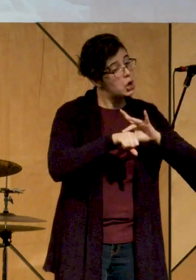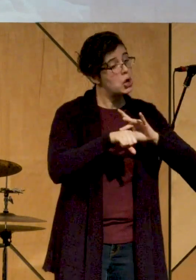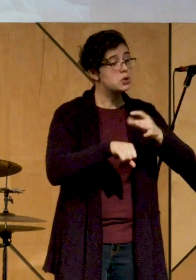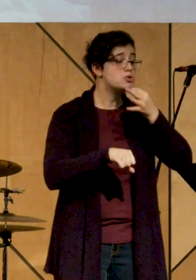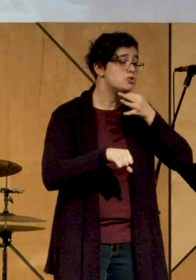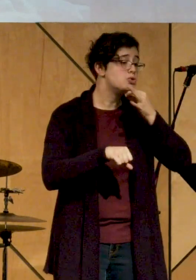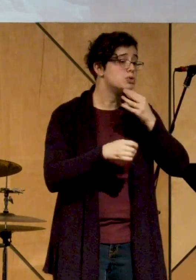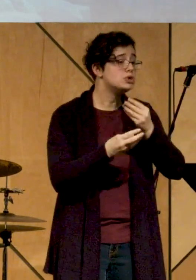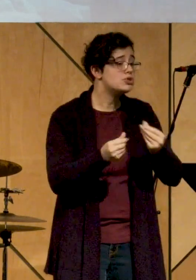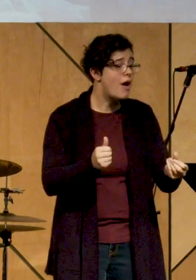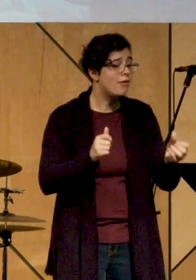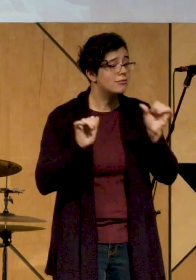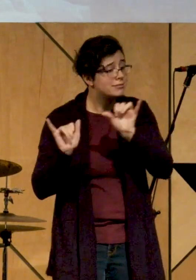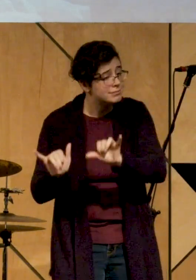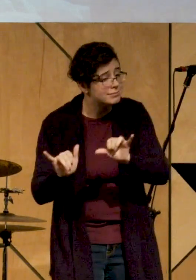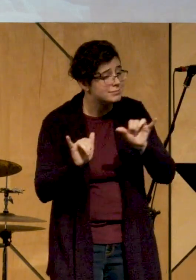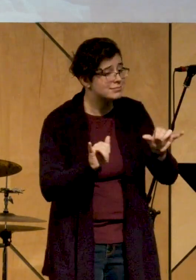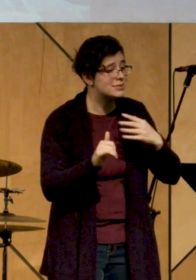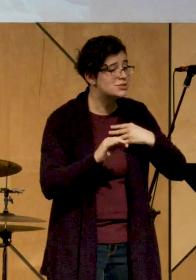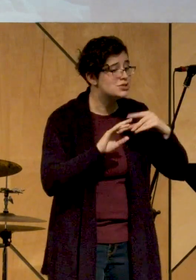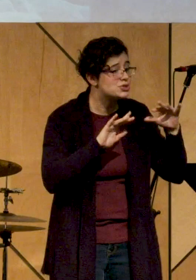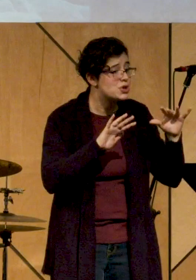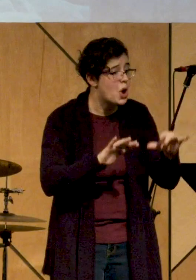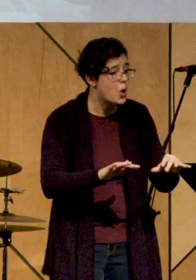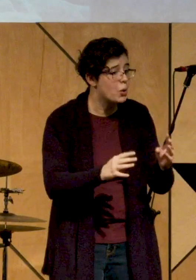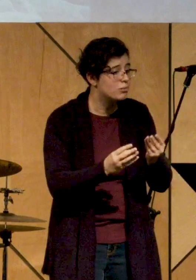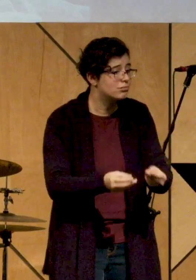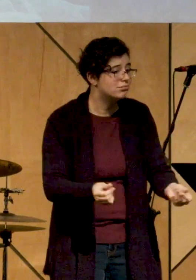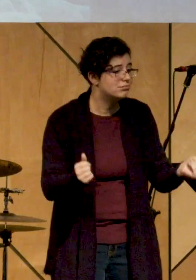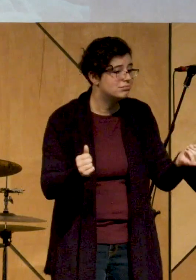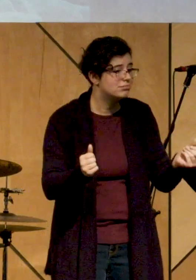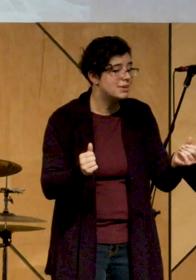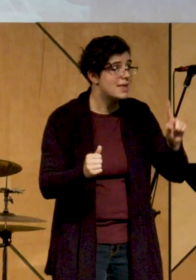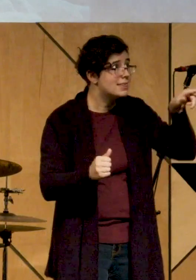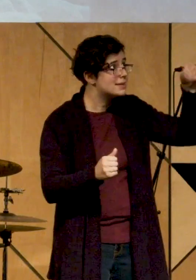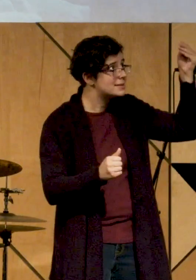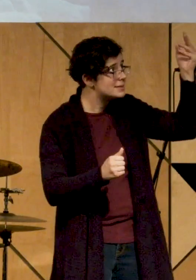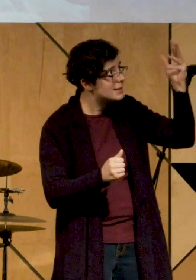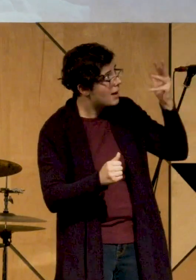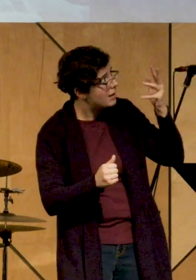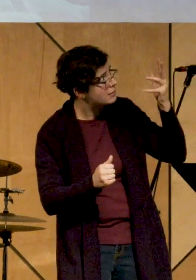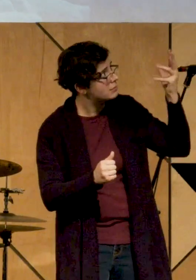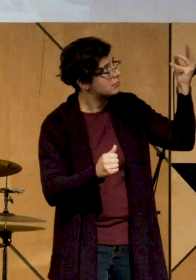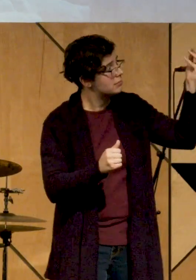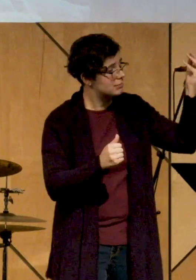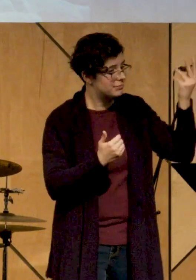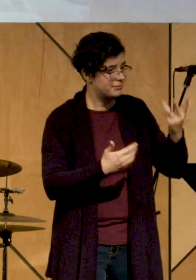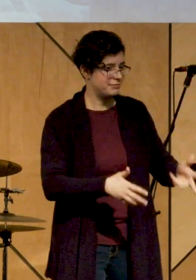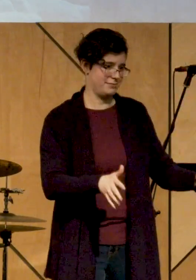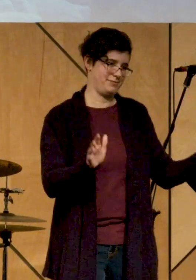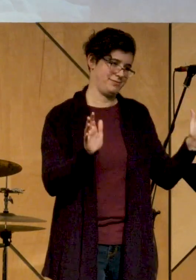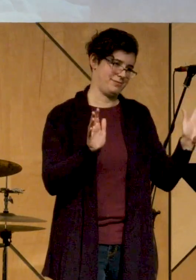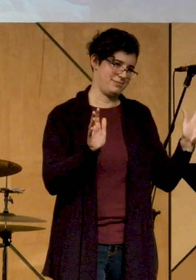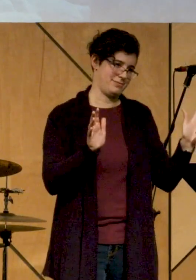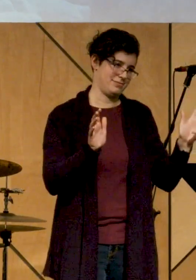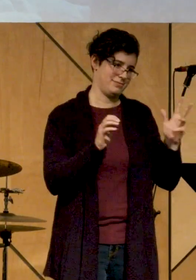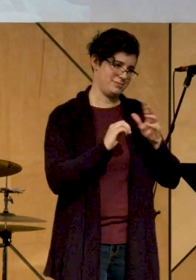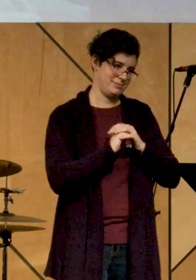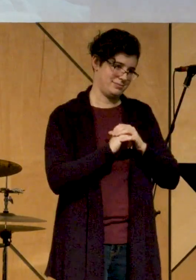soon dissolve like snow. The sun forbear to shine. There are things that will not